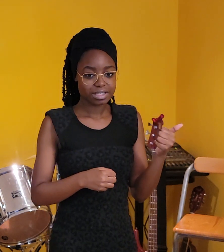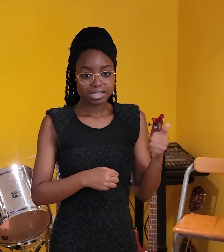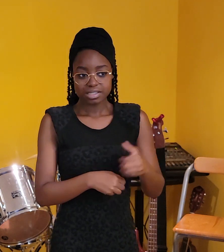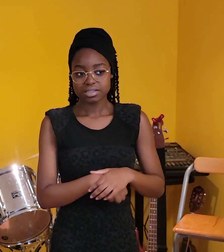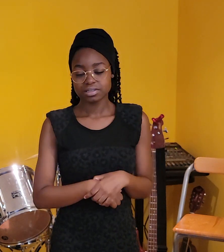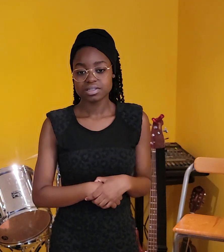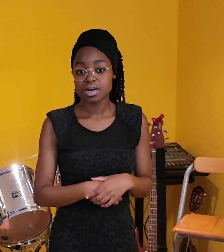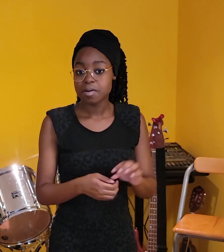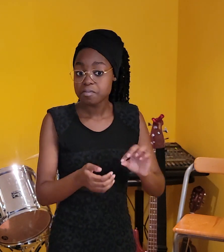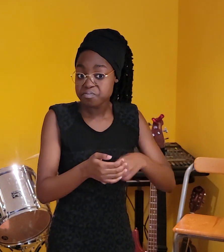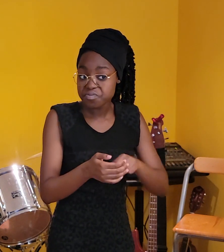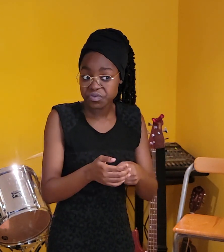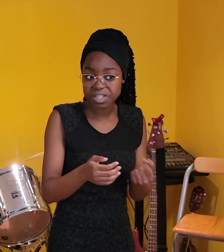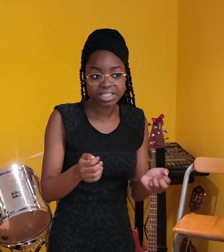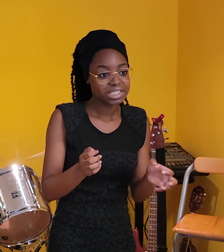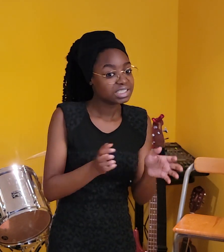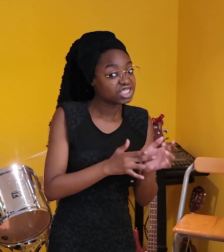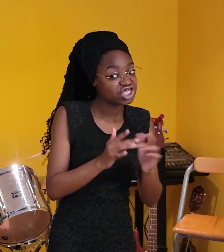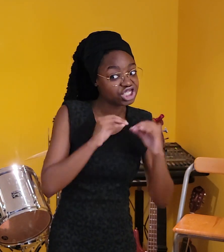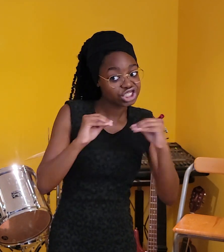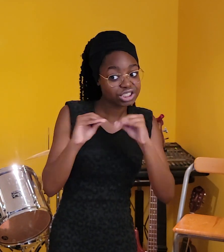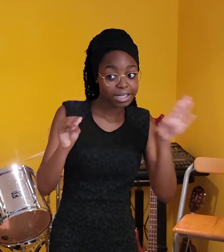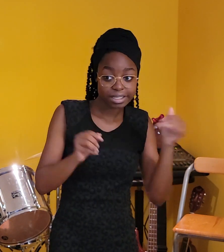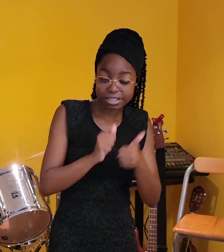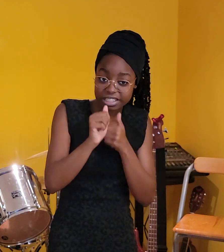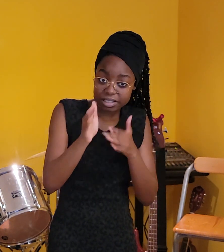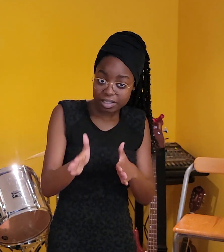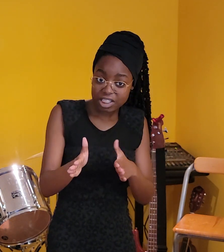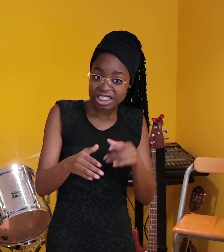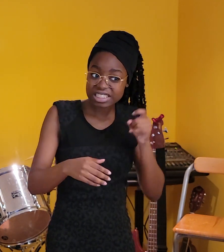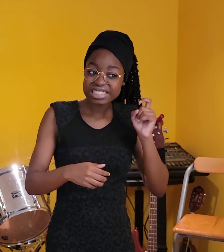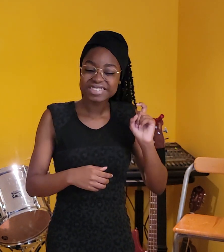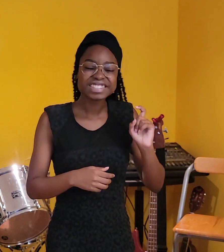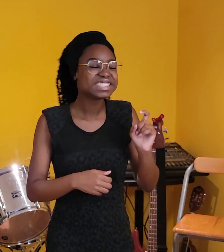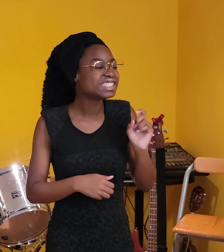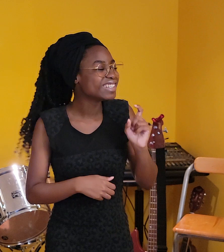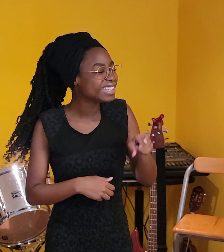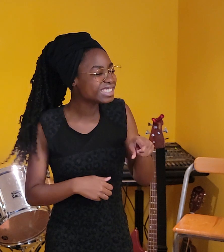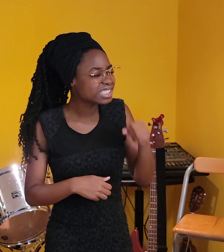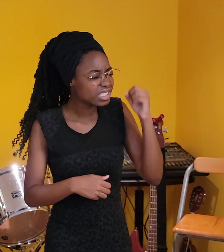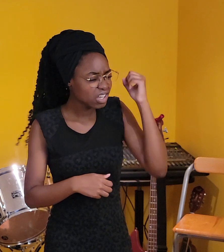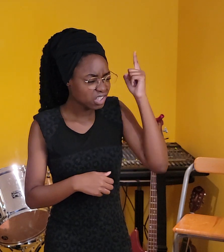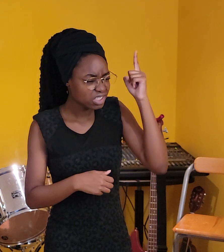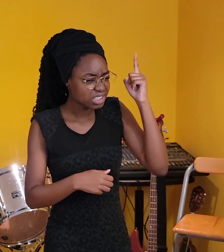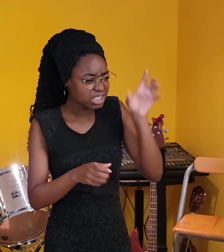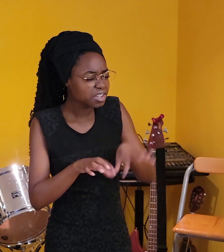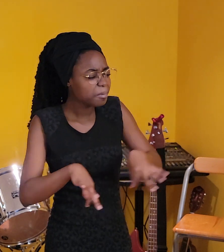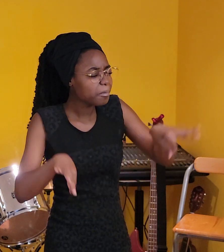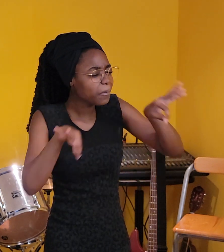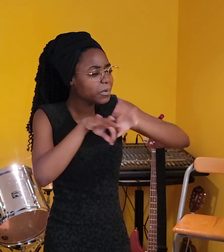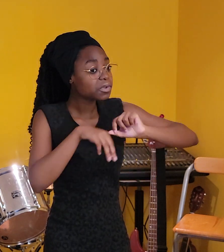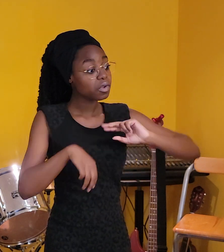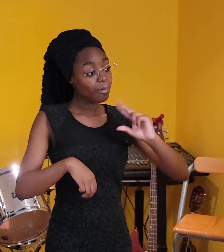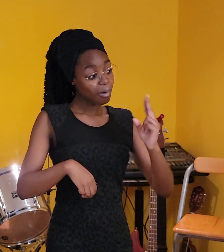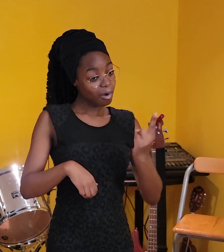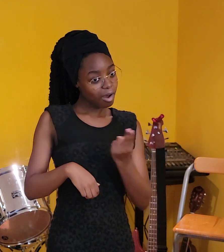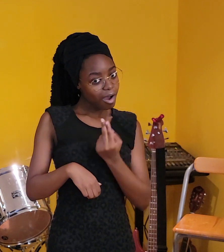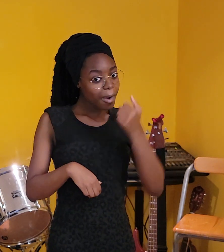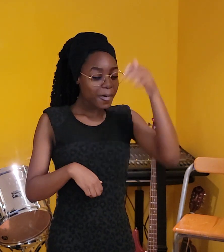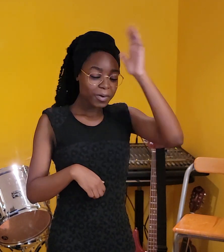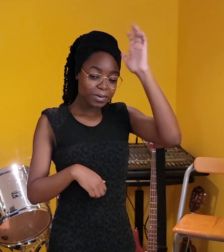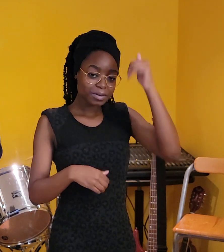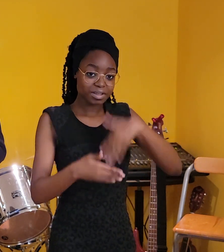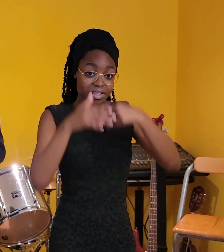taught his disciples, we must understand the importance of our Father who art in heaven. He